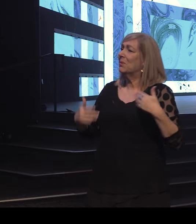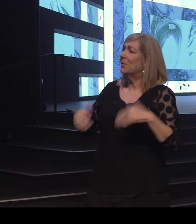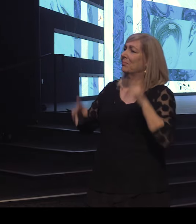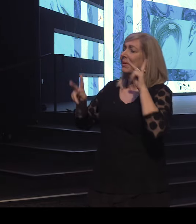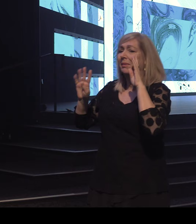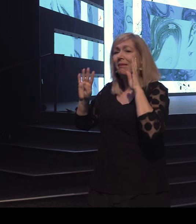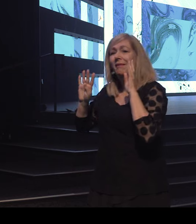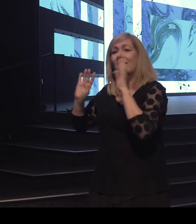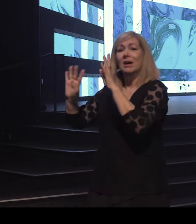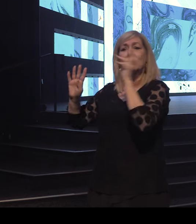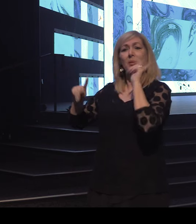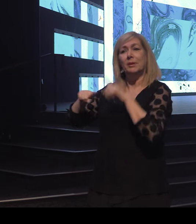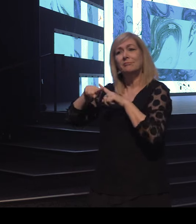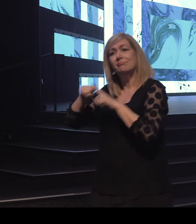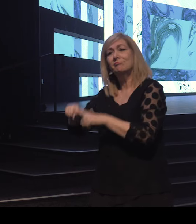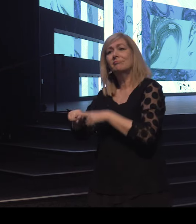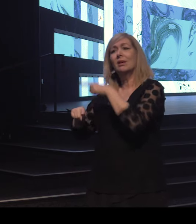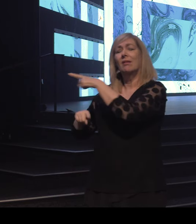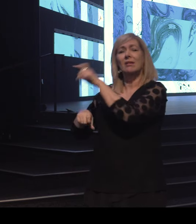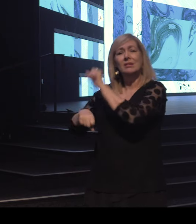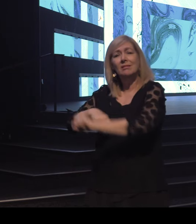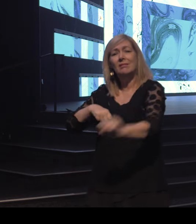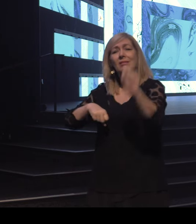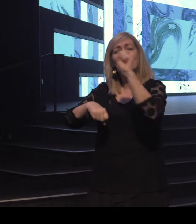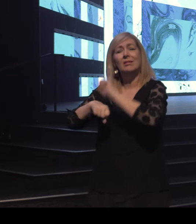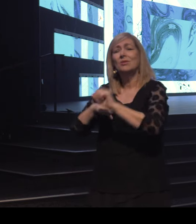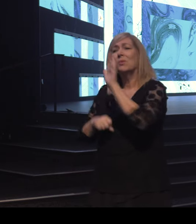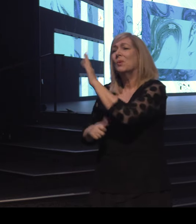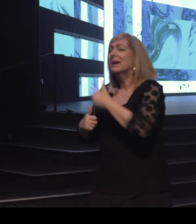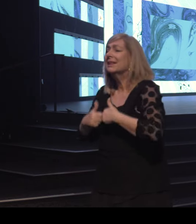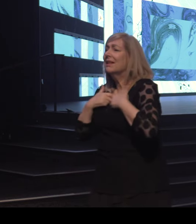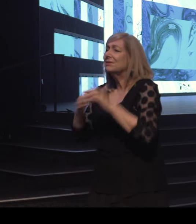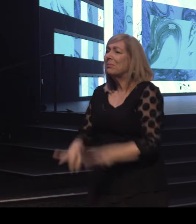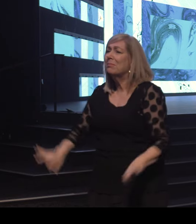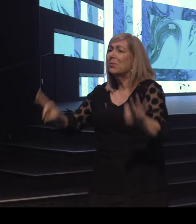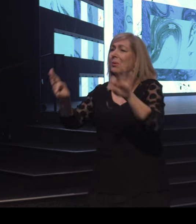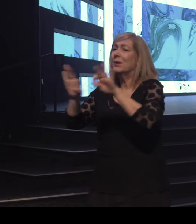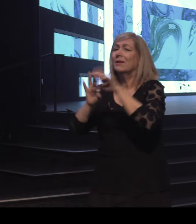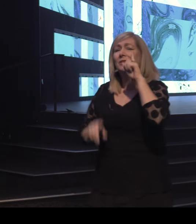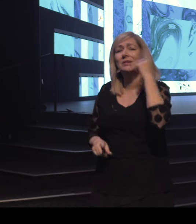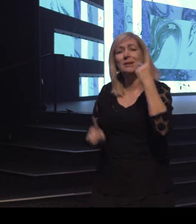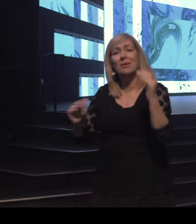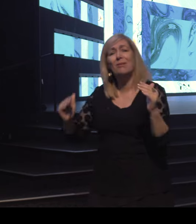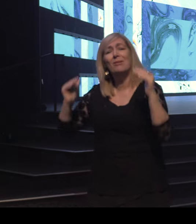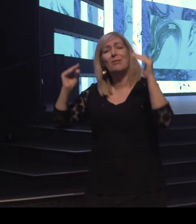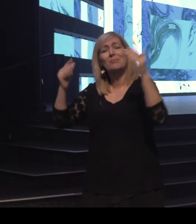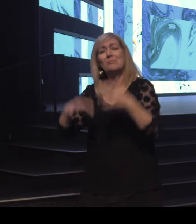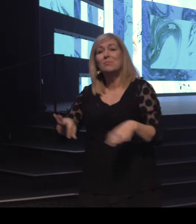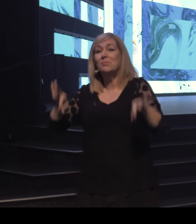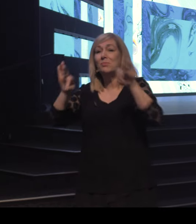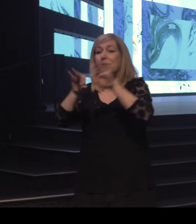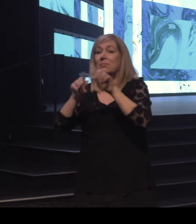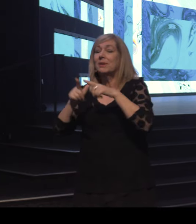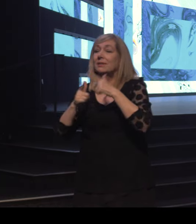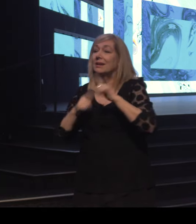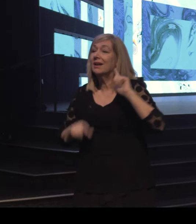the nation counted on her, that she could give her life for something big, something noble. But more and